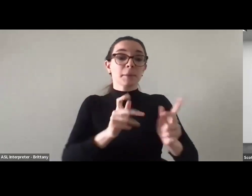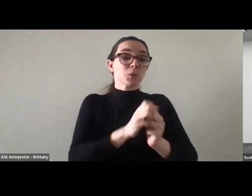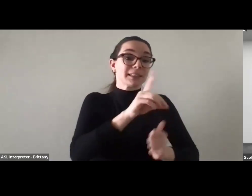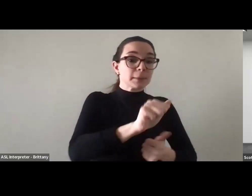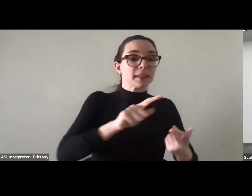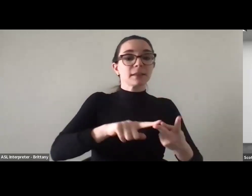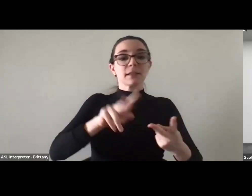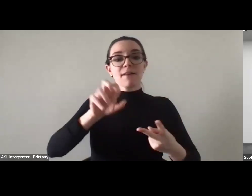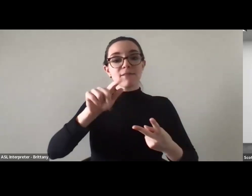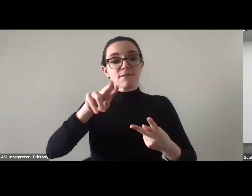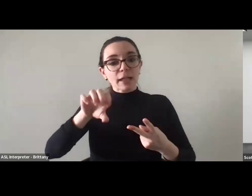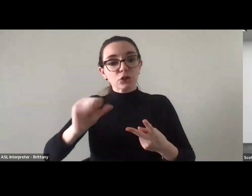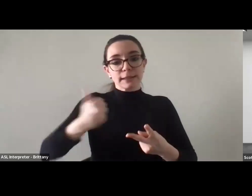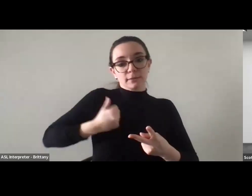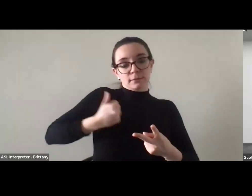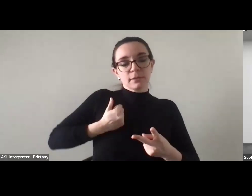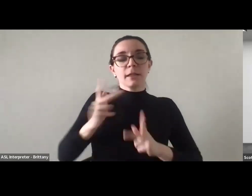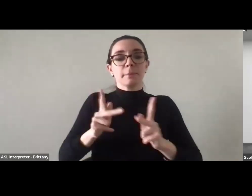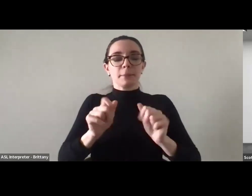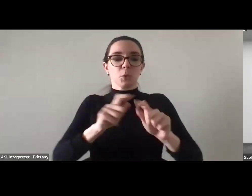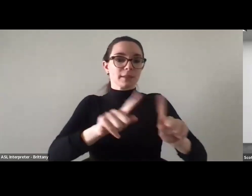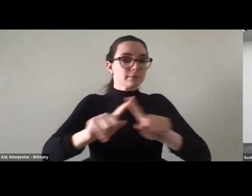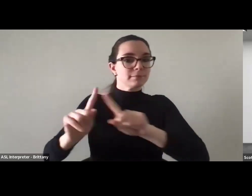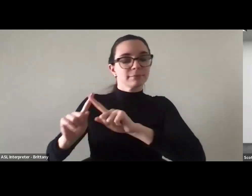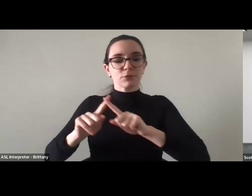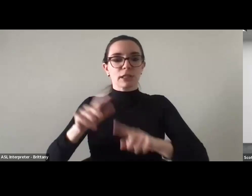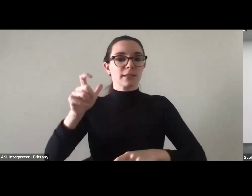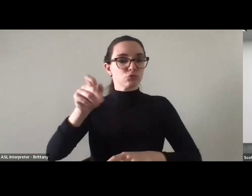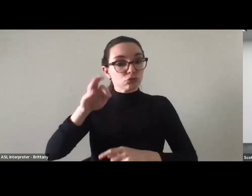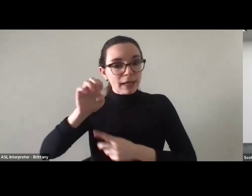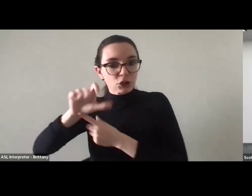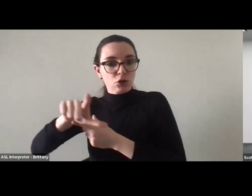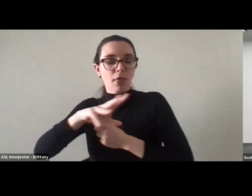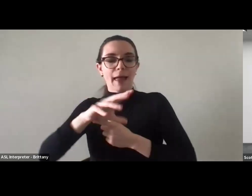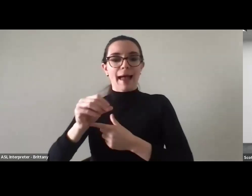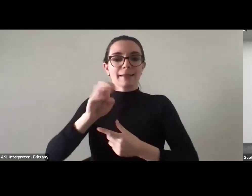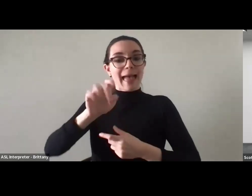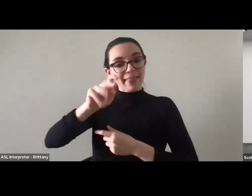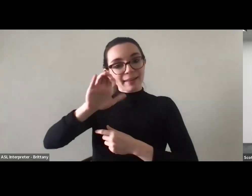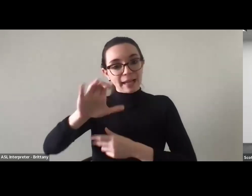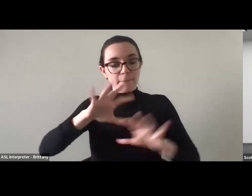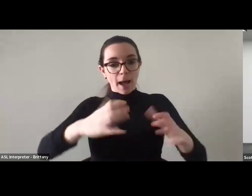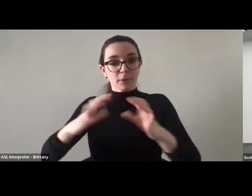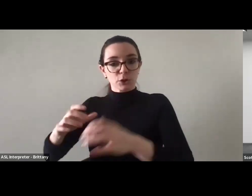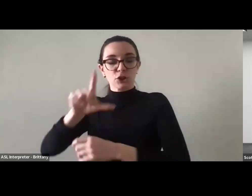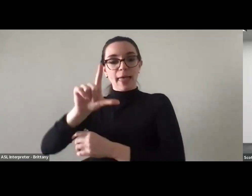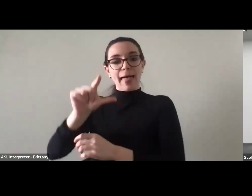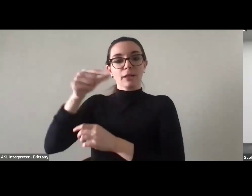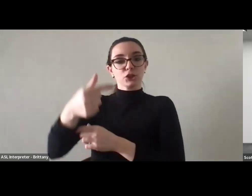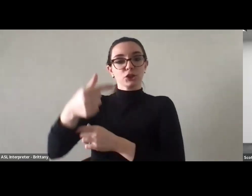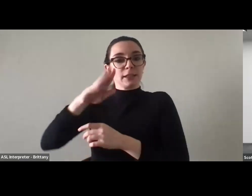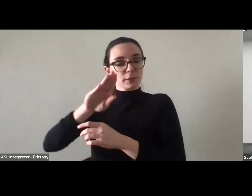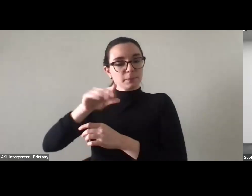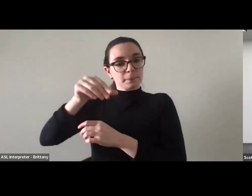veterans, people from diverse racial and ethnic population groups in the society, LGBTQIA+